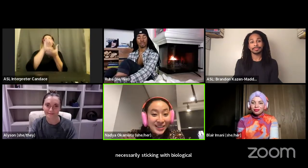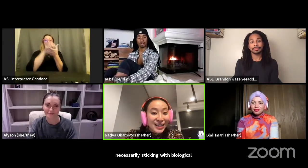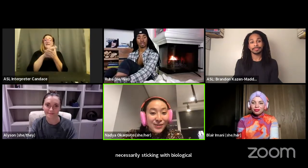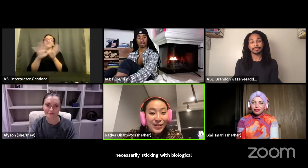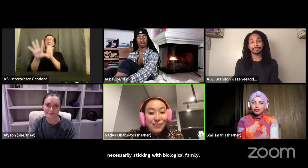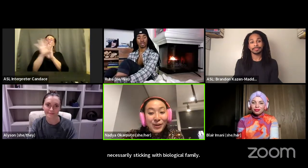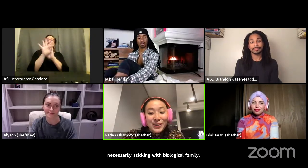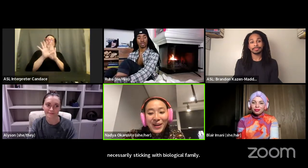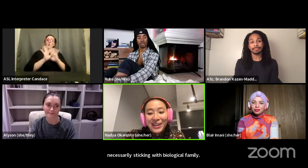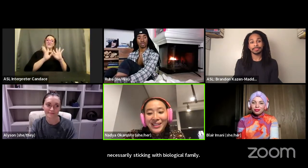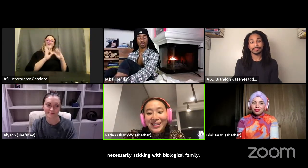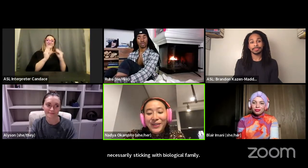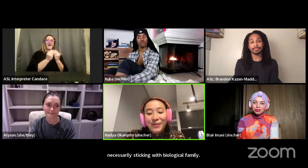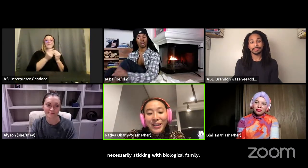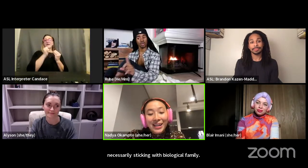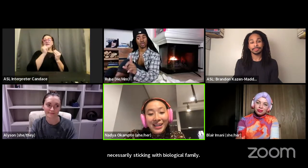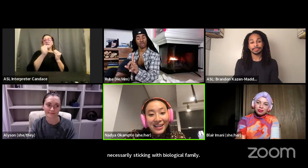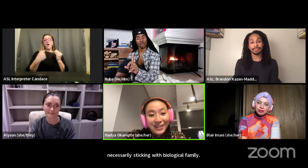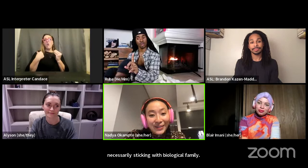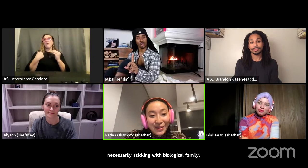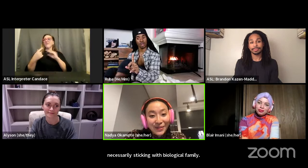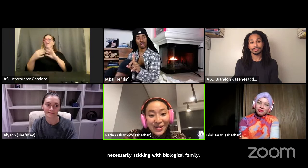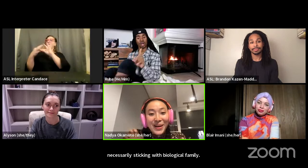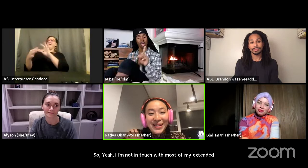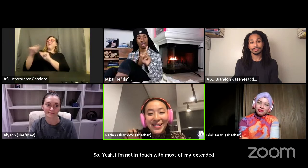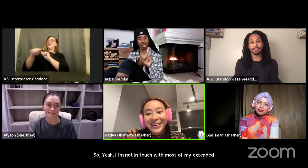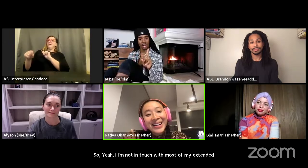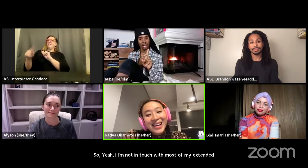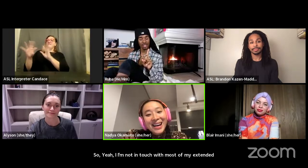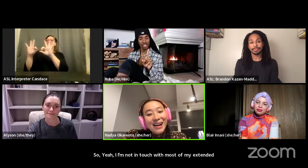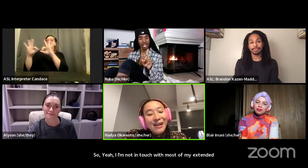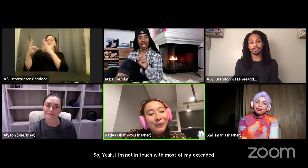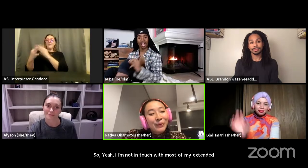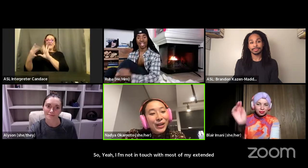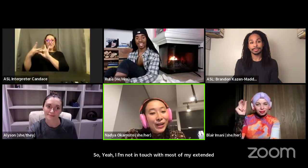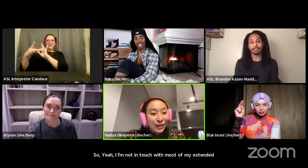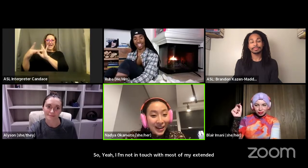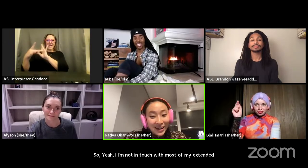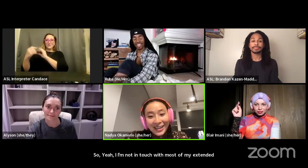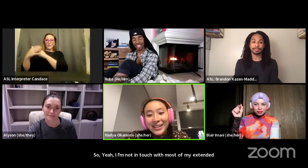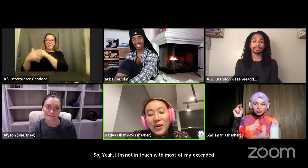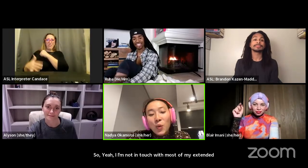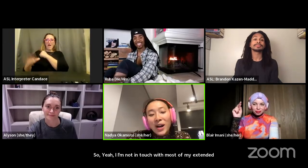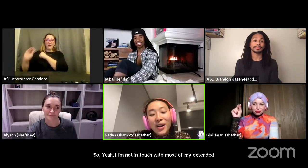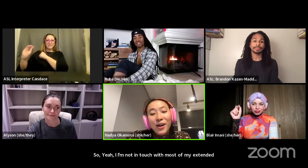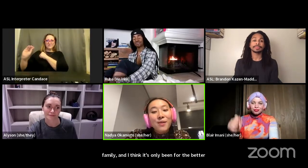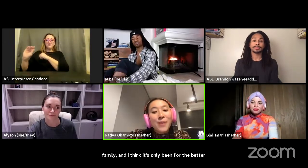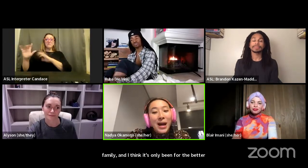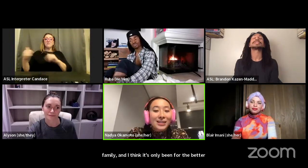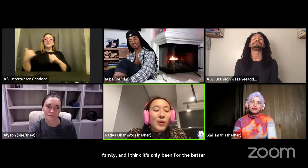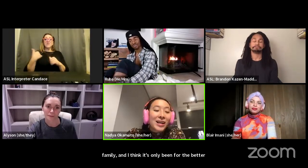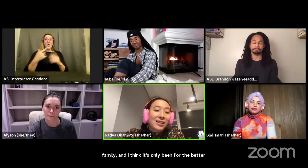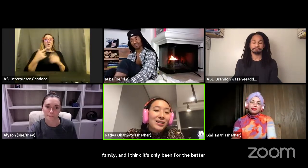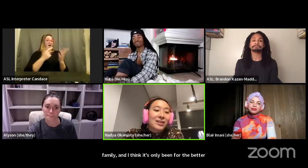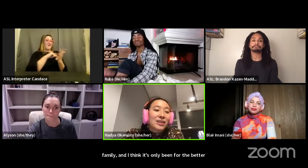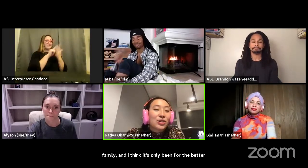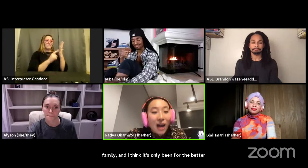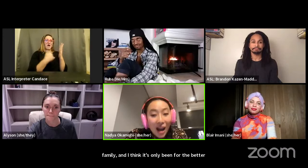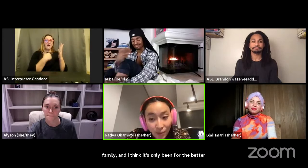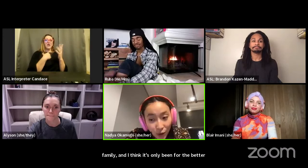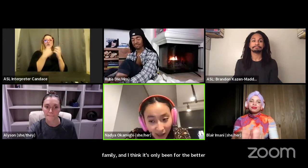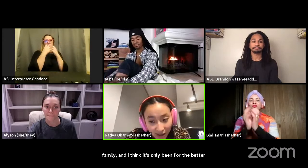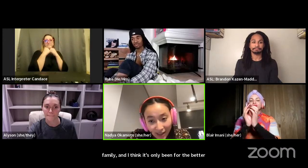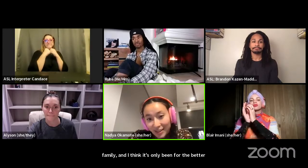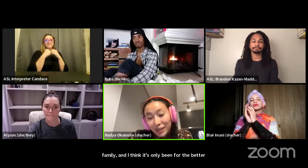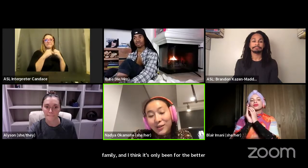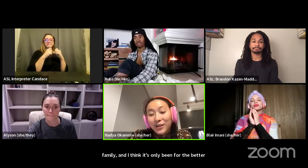I'm not in touch with most of my extended family, and I think it's only been for the better. Curious, what are the best ways to